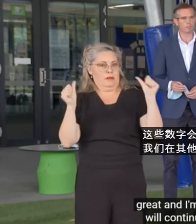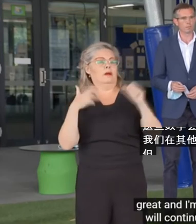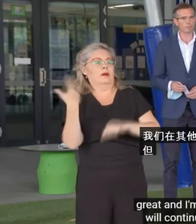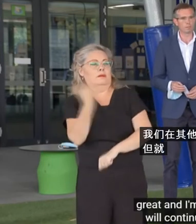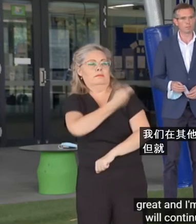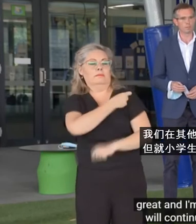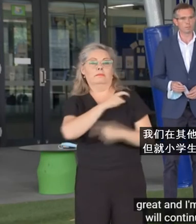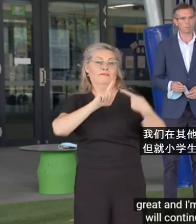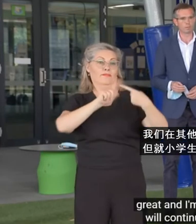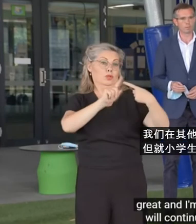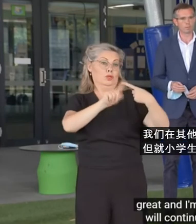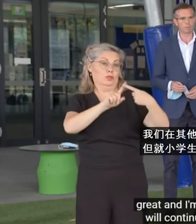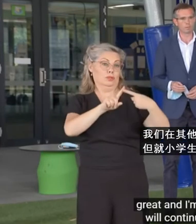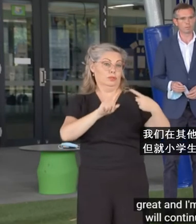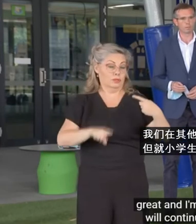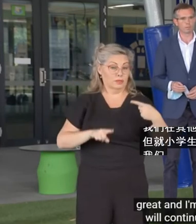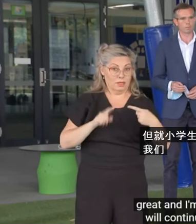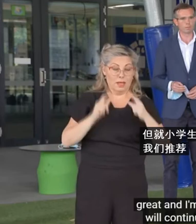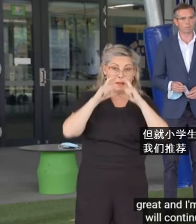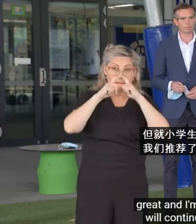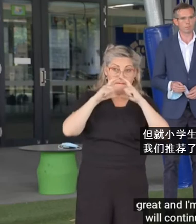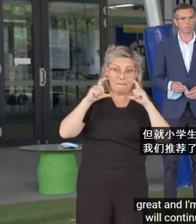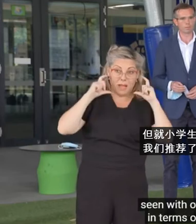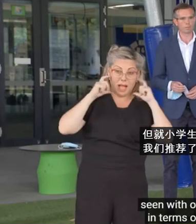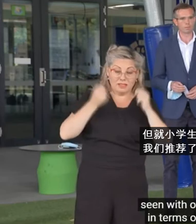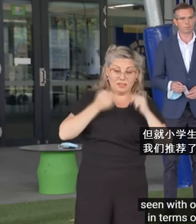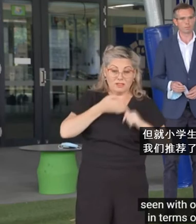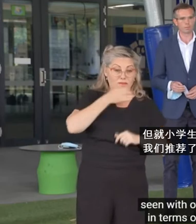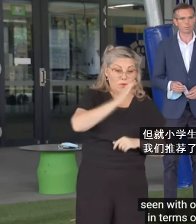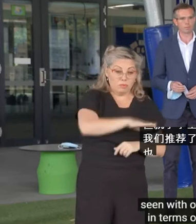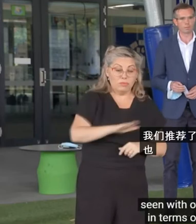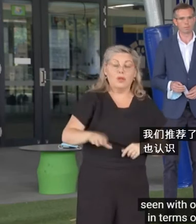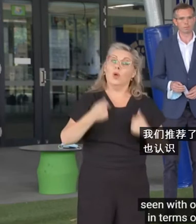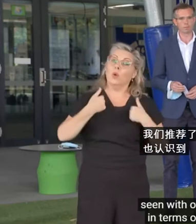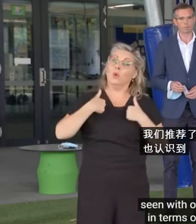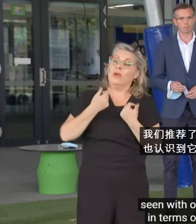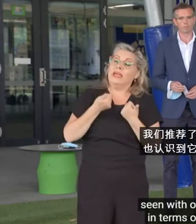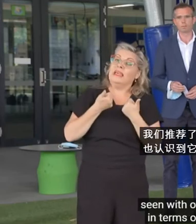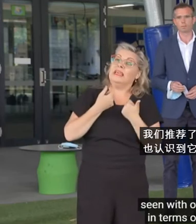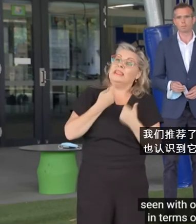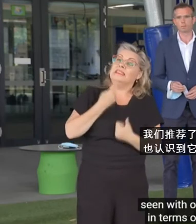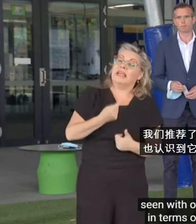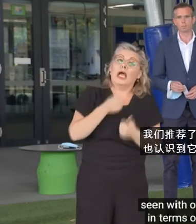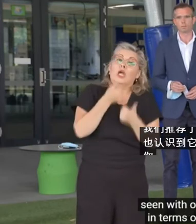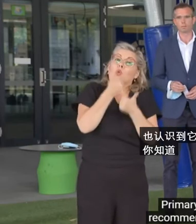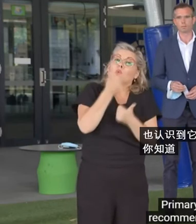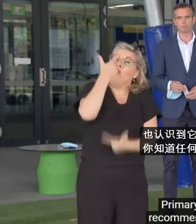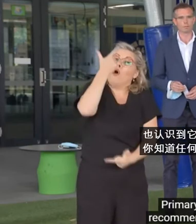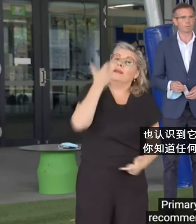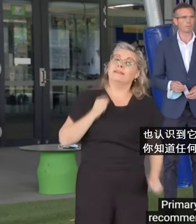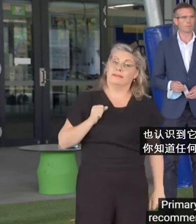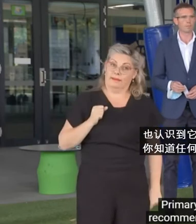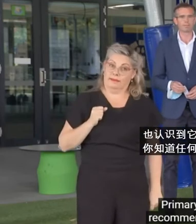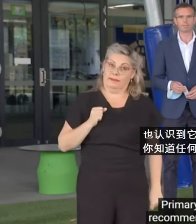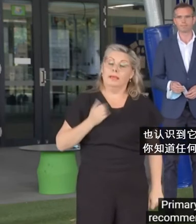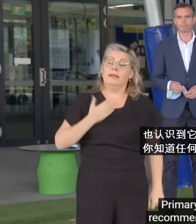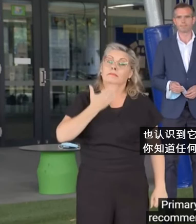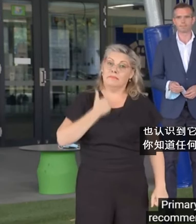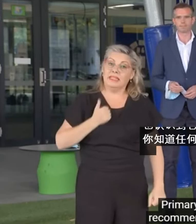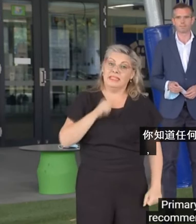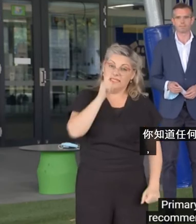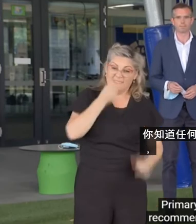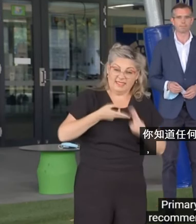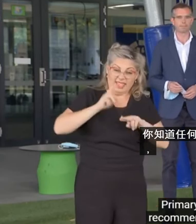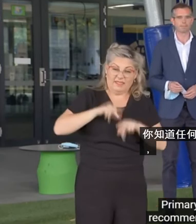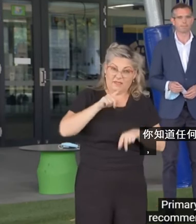cohorts. But in terms of mask wearing for primary students, we've recommended it, but we also recognise the practicalities of it. You know, anyone who has young